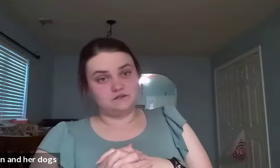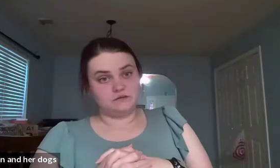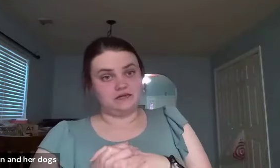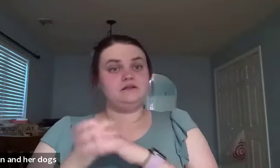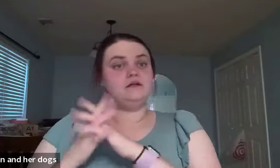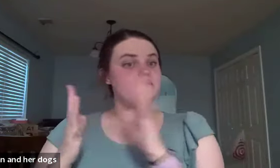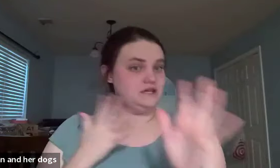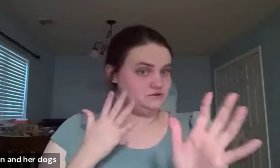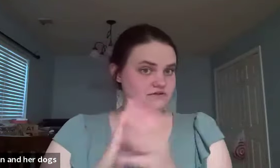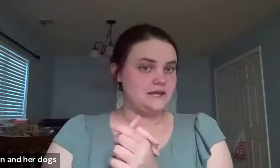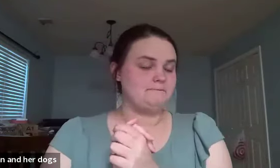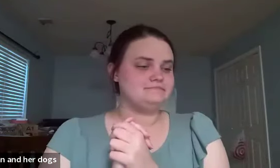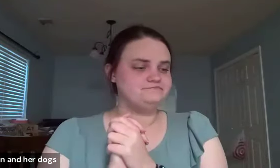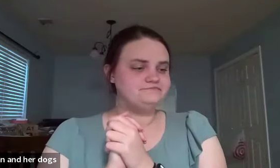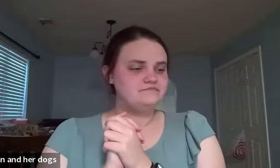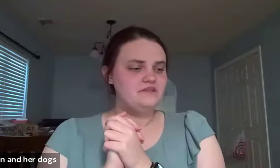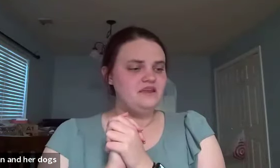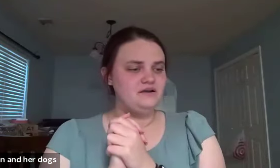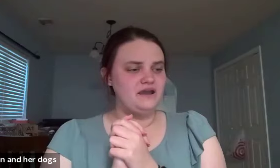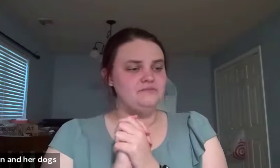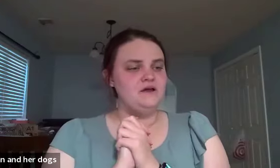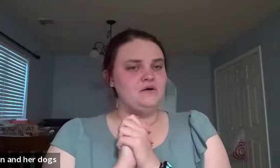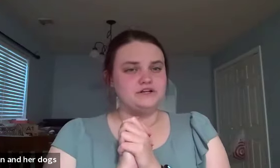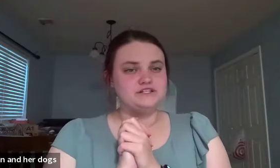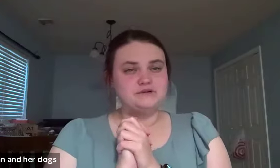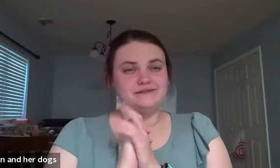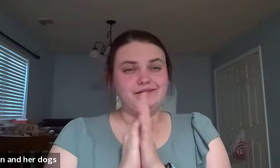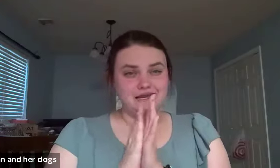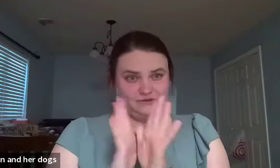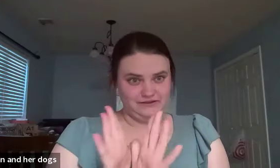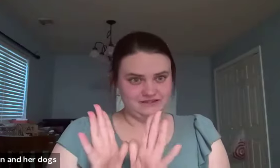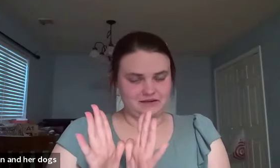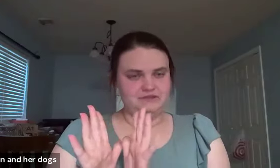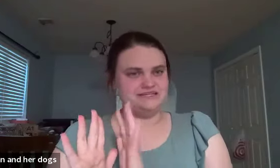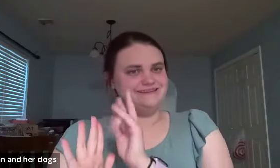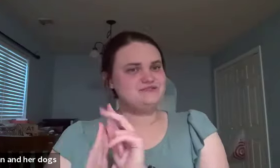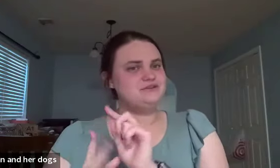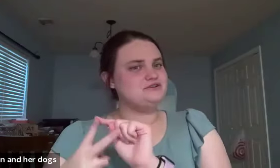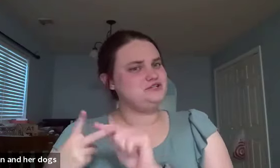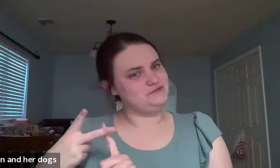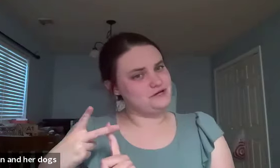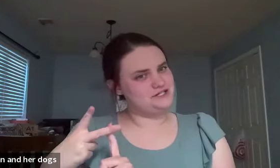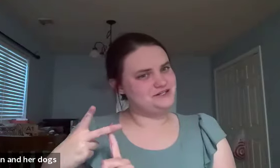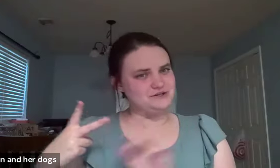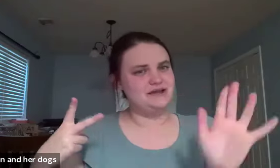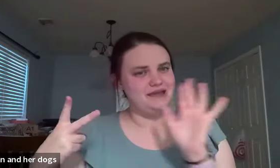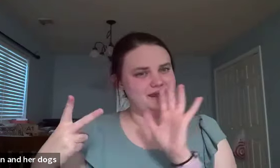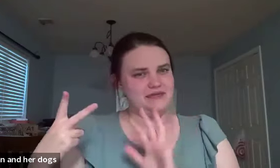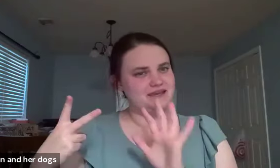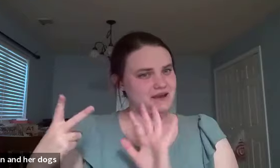last week, that sort of thing. Okay, we're going to start with last week this time because next week there are 2 different ways you can do it and they get